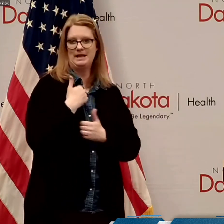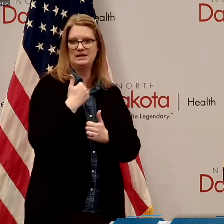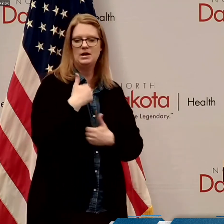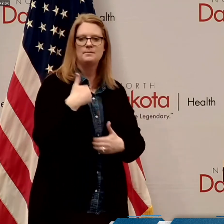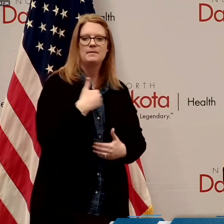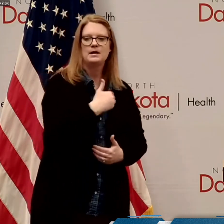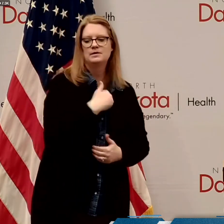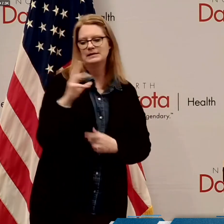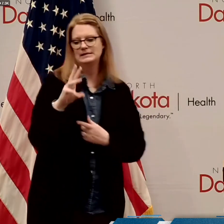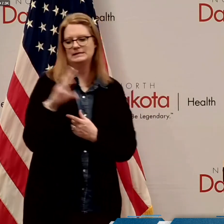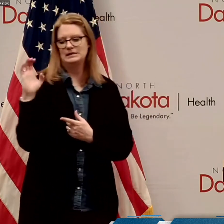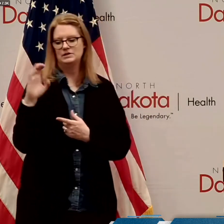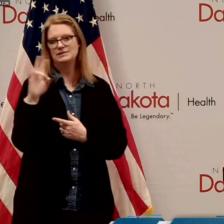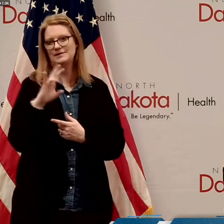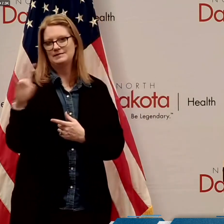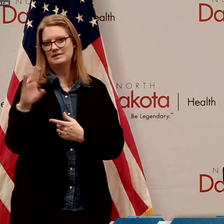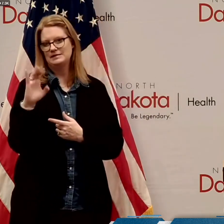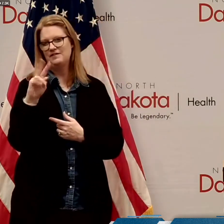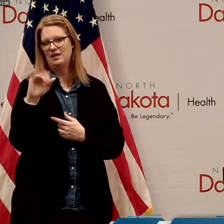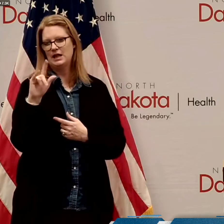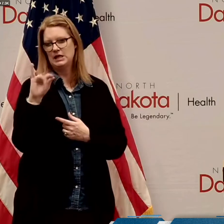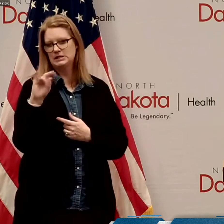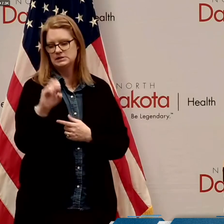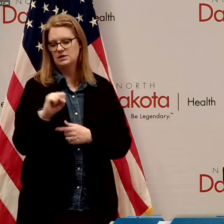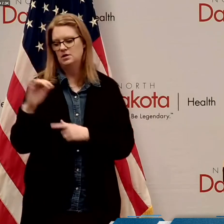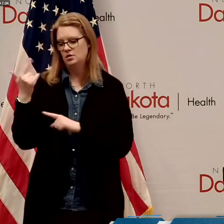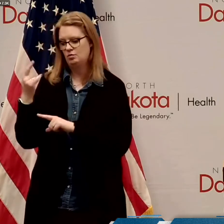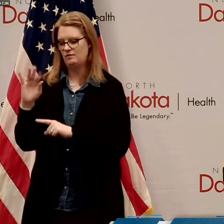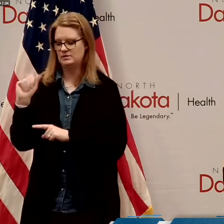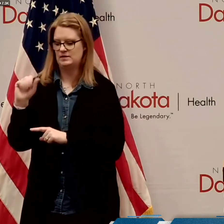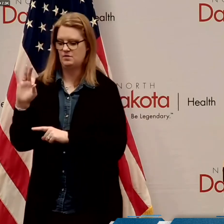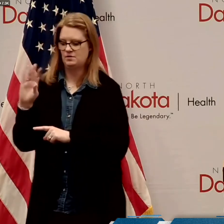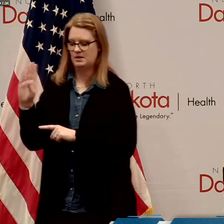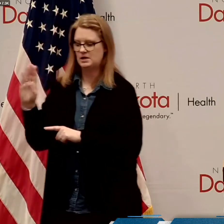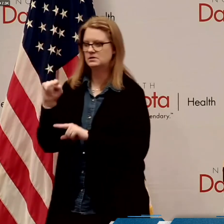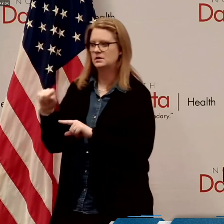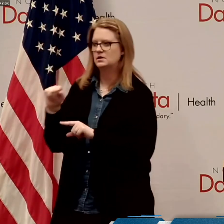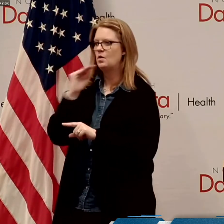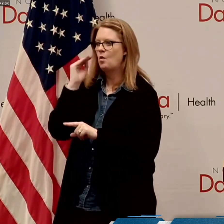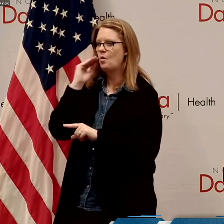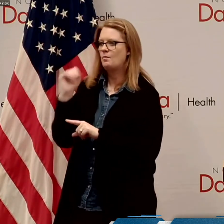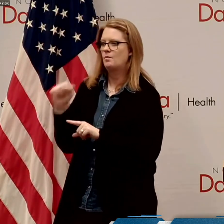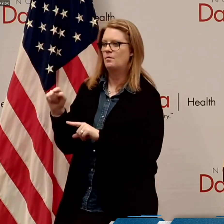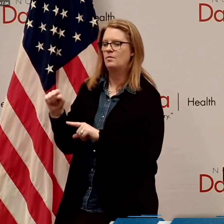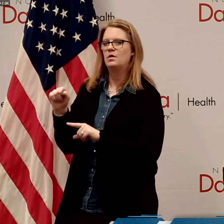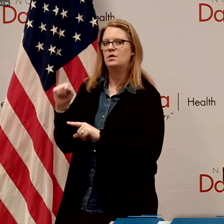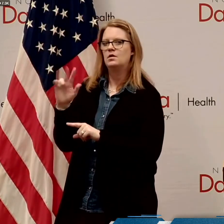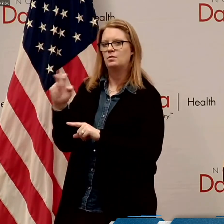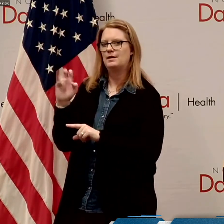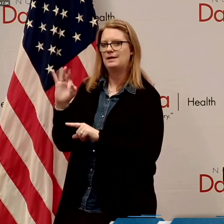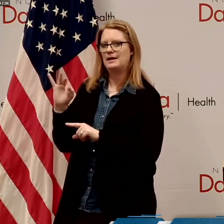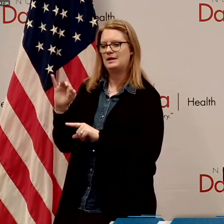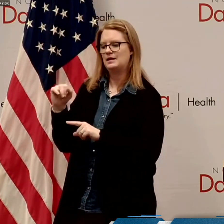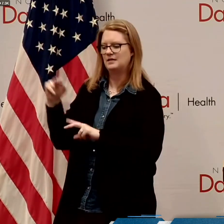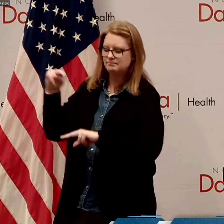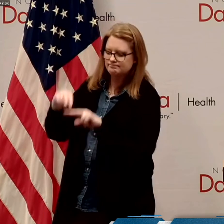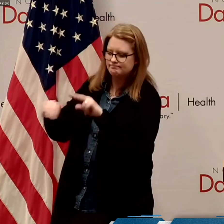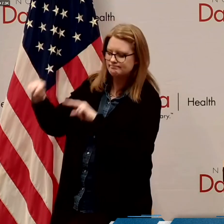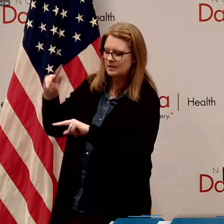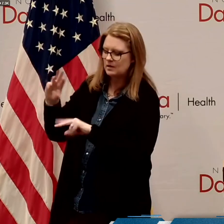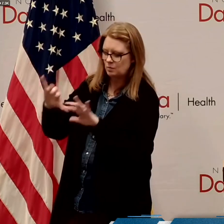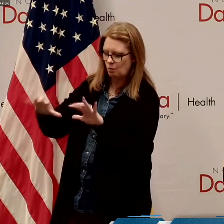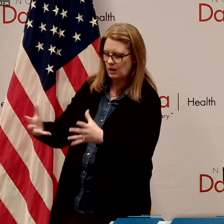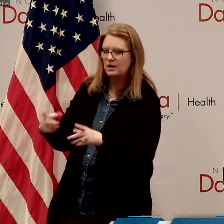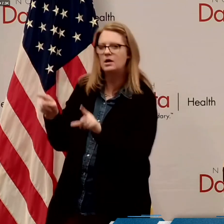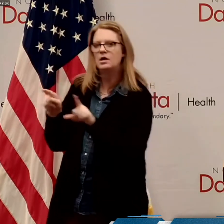members and 677 civilians. Grand Forks Air Force Base is home to the 319th Reconnaissance Wing and